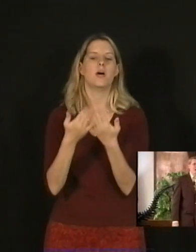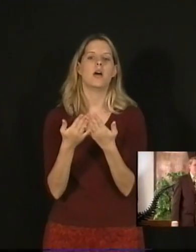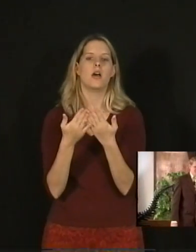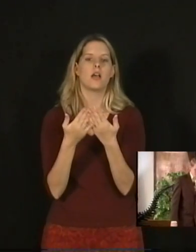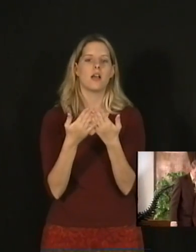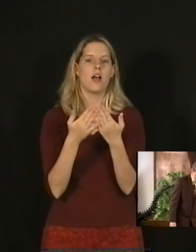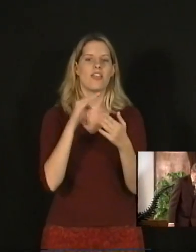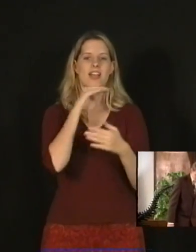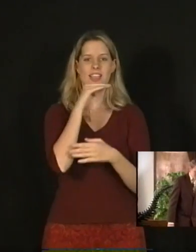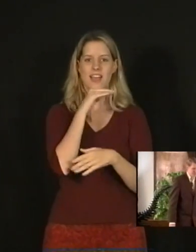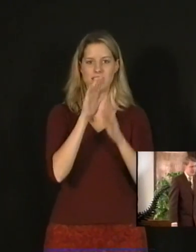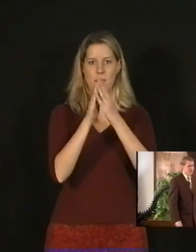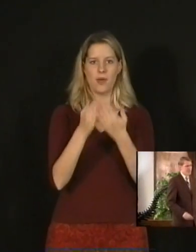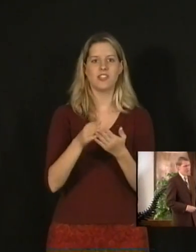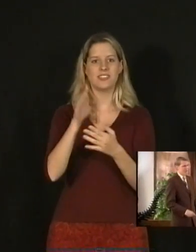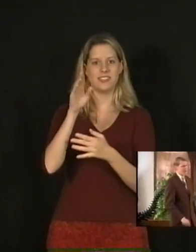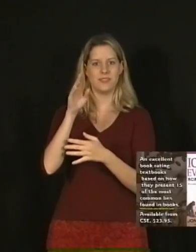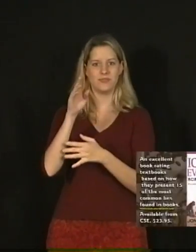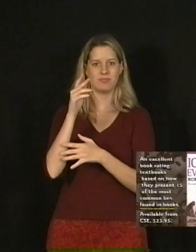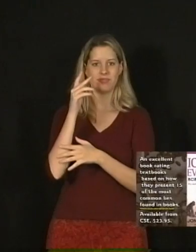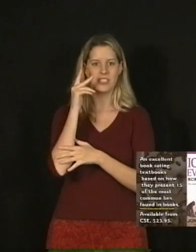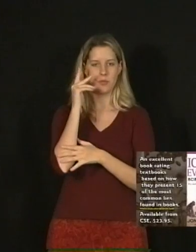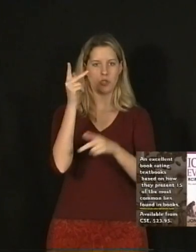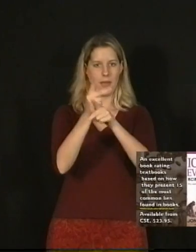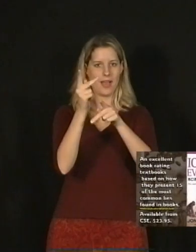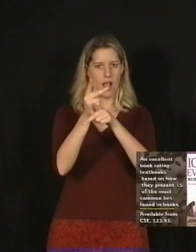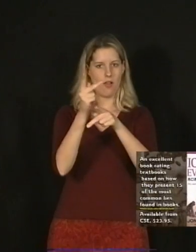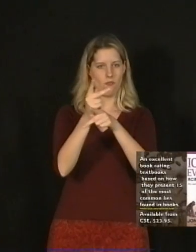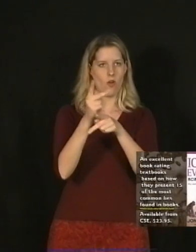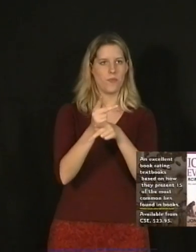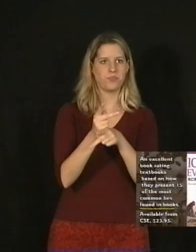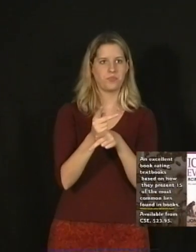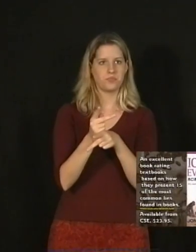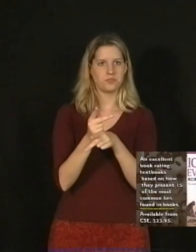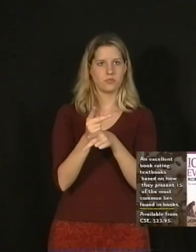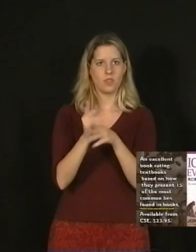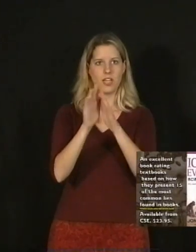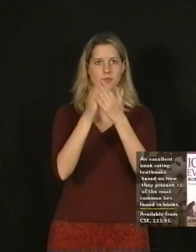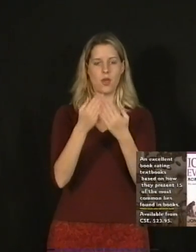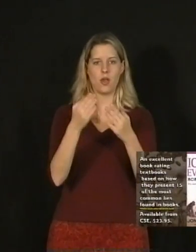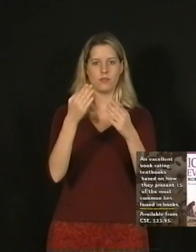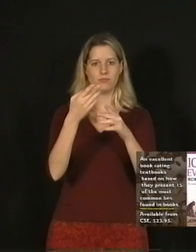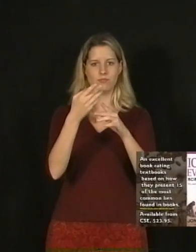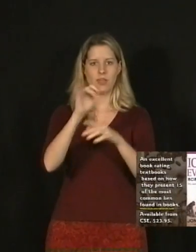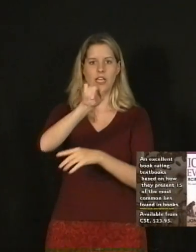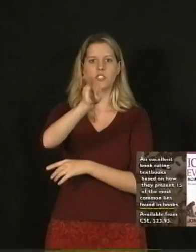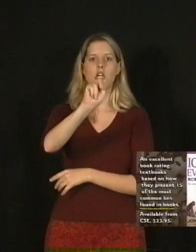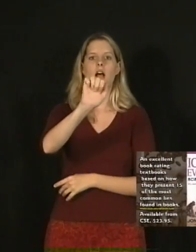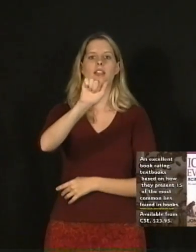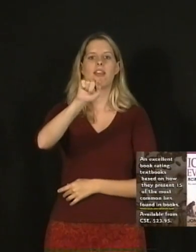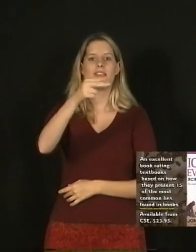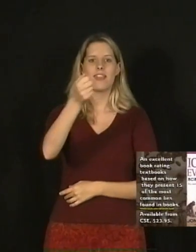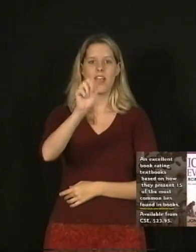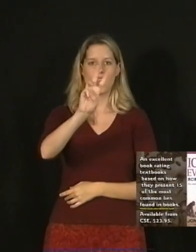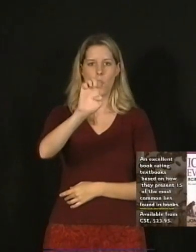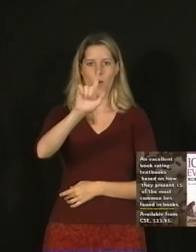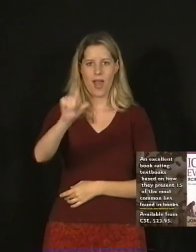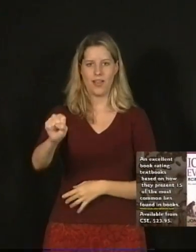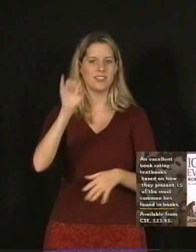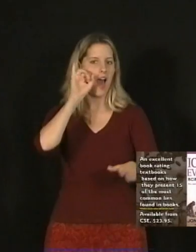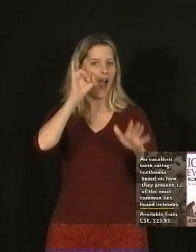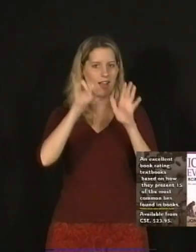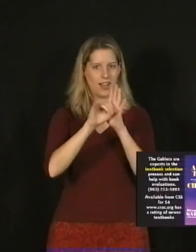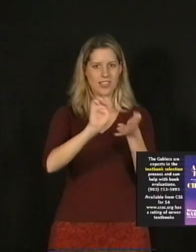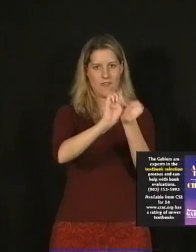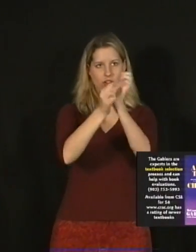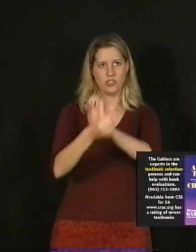ought to be watching for, get this one here by Jonathan Wells, excellent book on icons of evolution. Or you may want to get the book